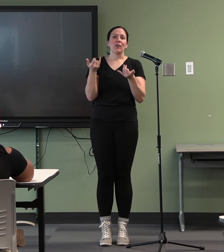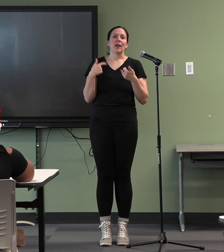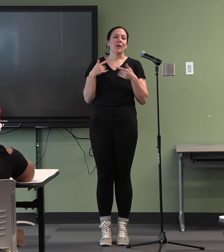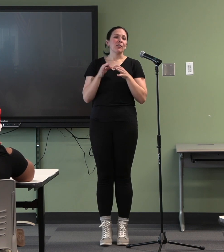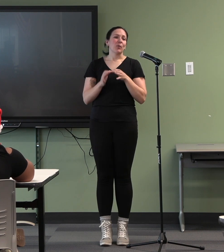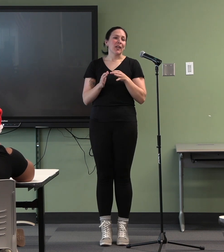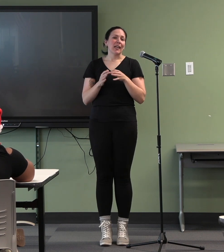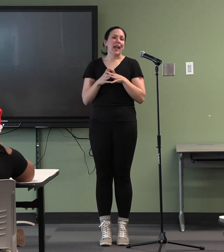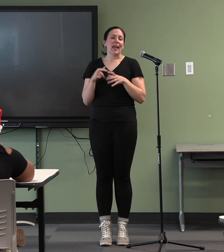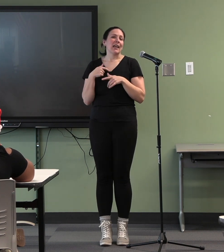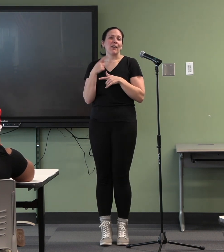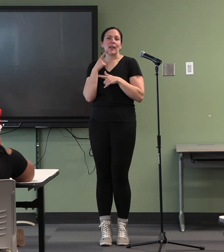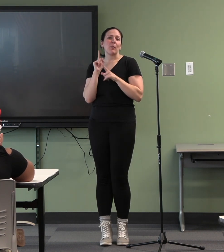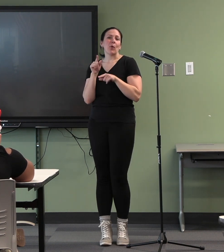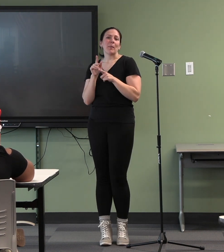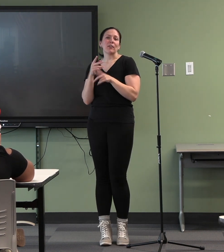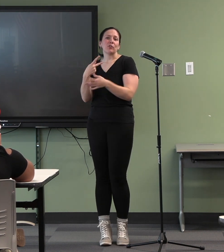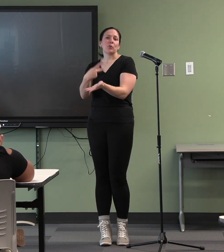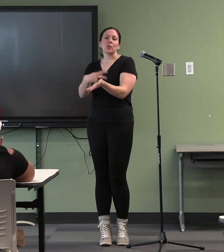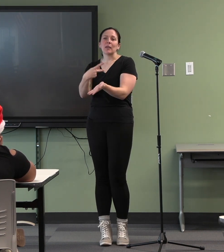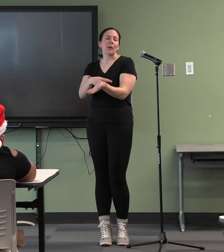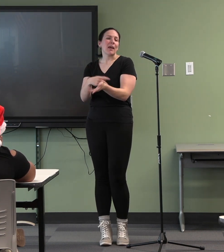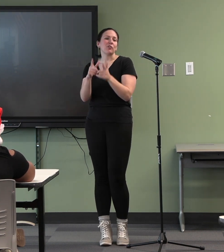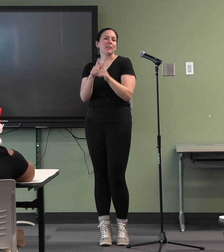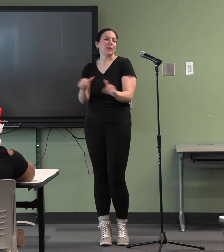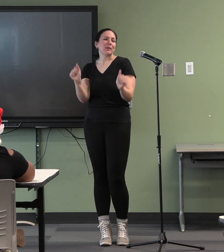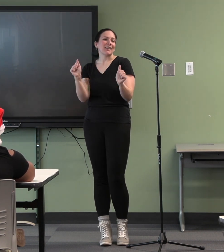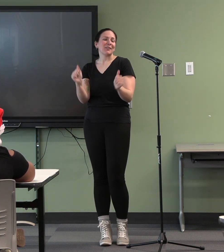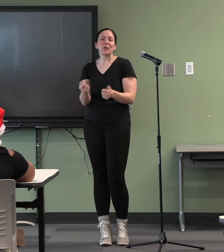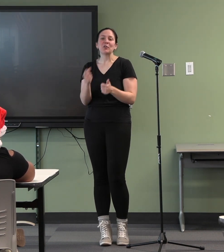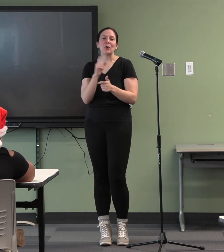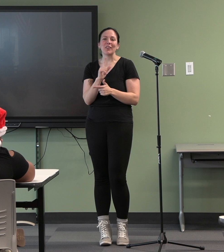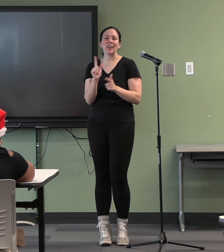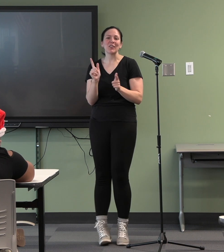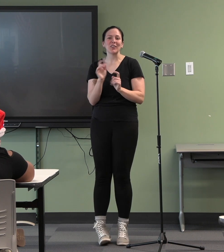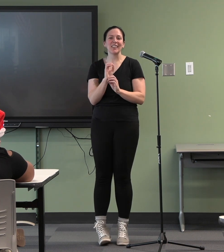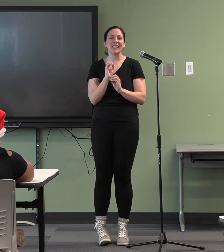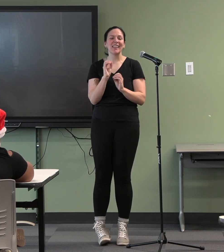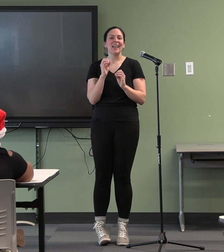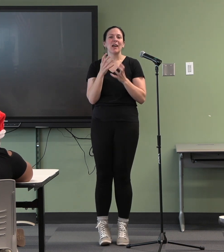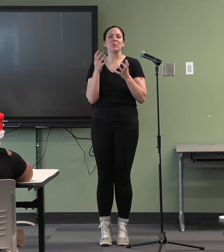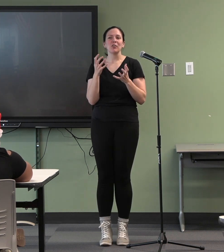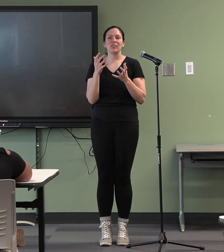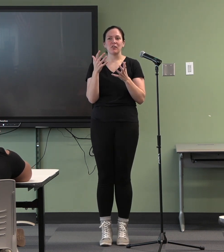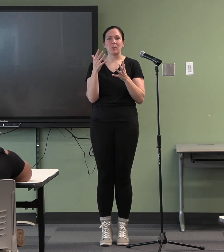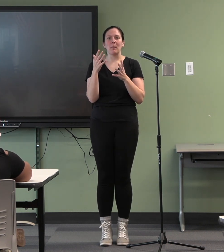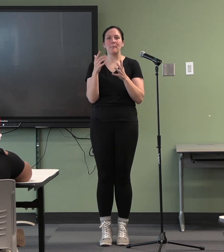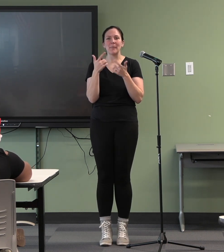am interpreting, and I think I'm going back to school to get my master's in linguistics. So there's really, as much as of a big